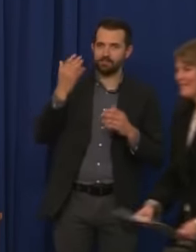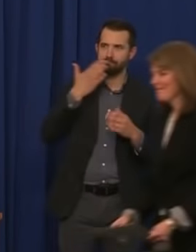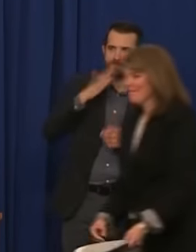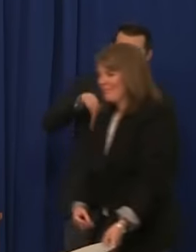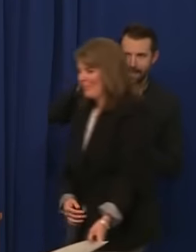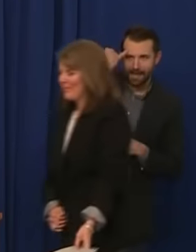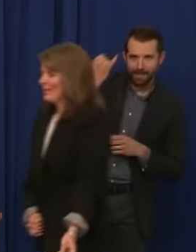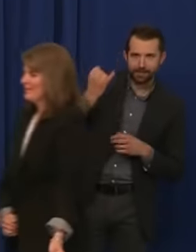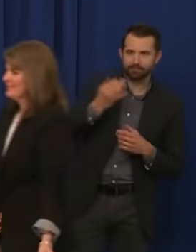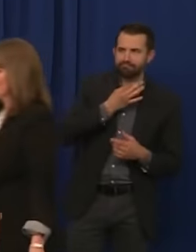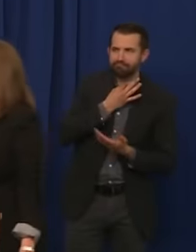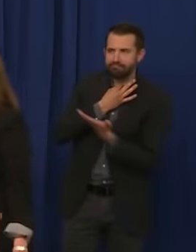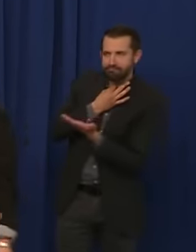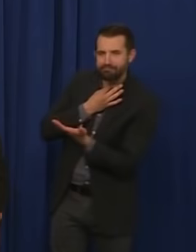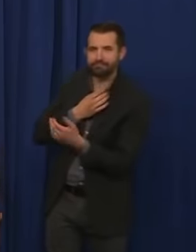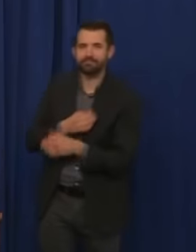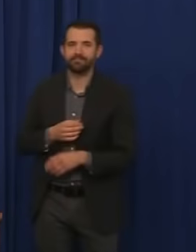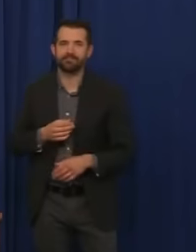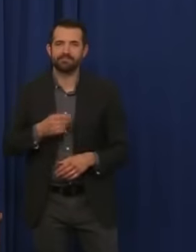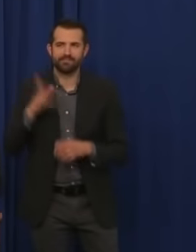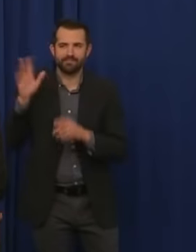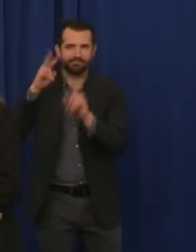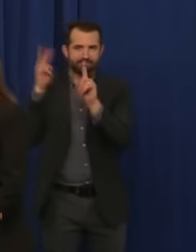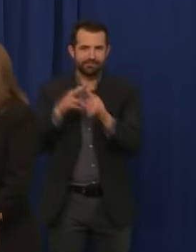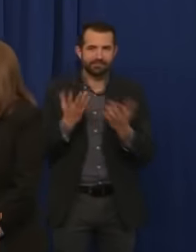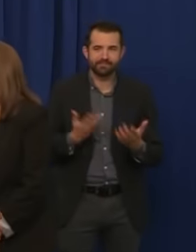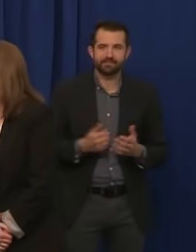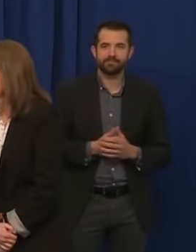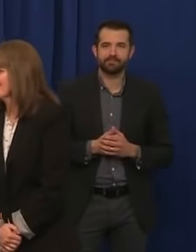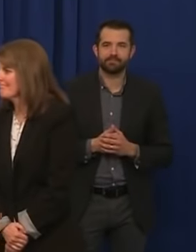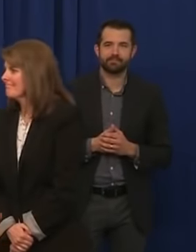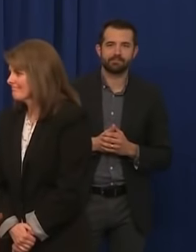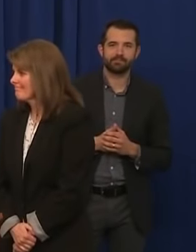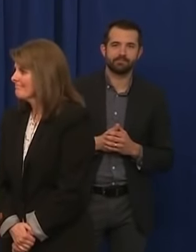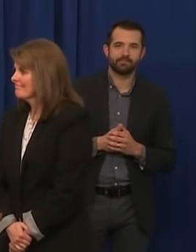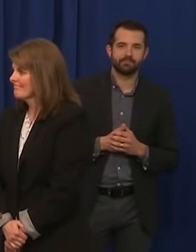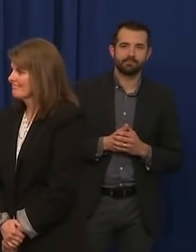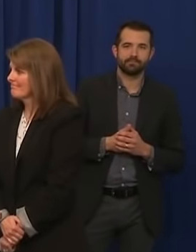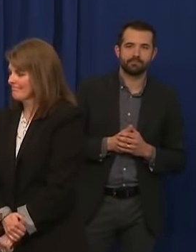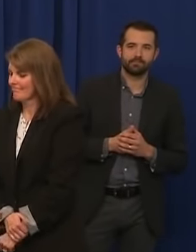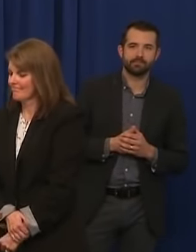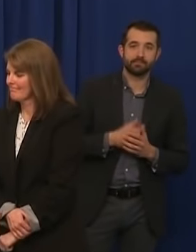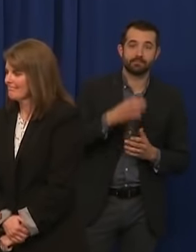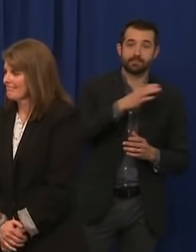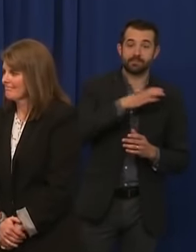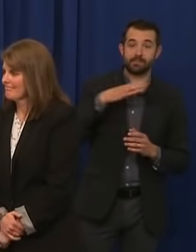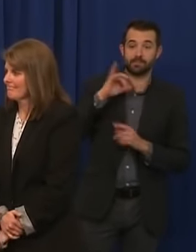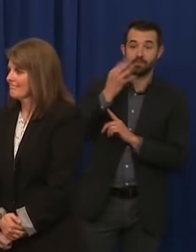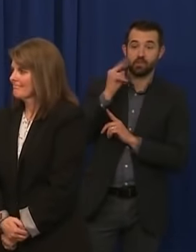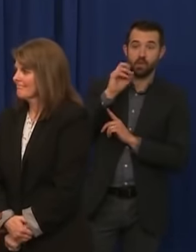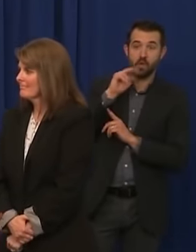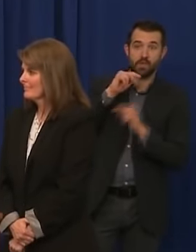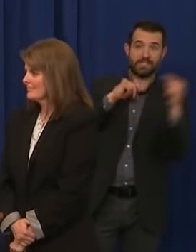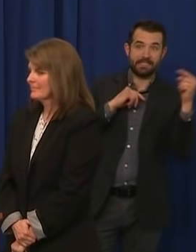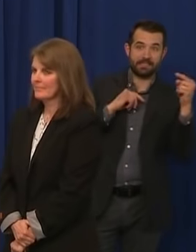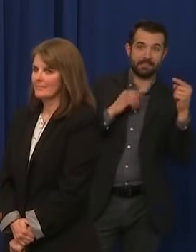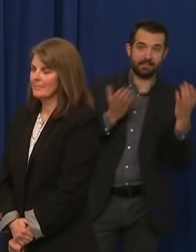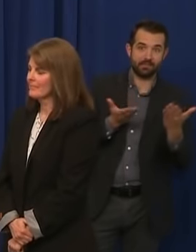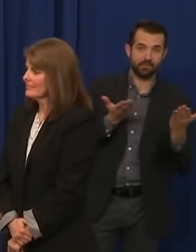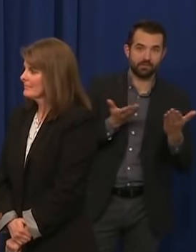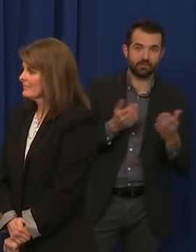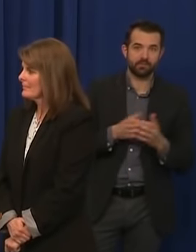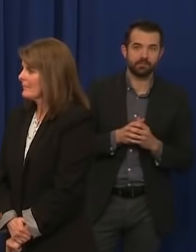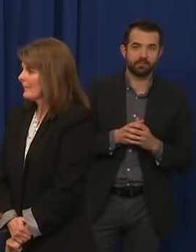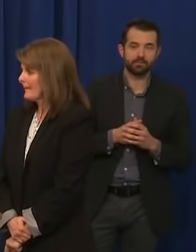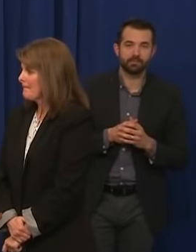going to be deeply involved in that. You know, this is similar to the process we used in two respects. One is the climate change initiative of last year,